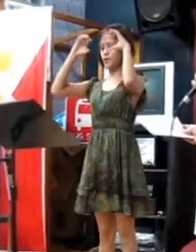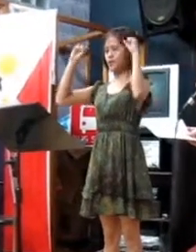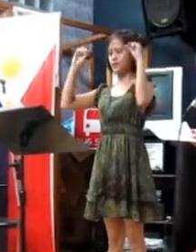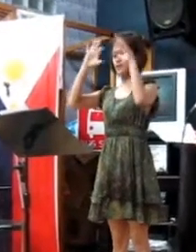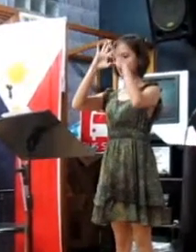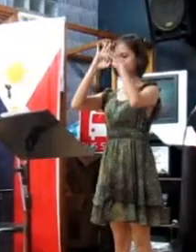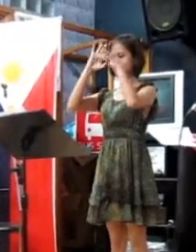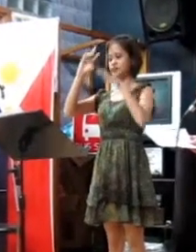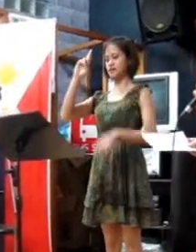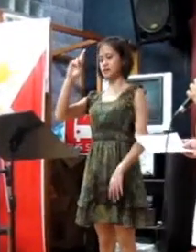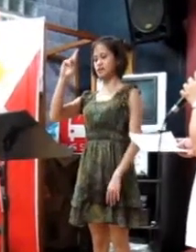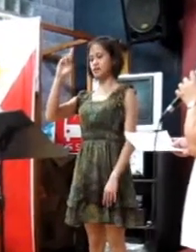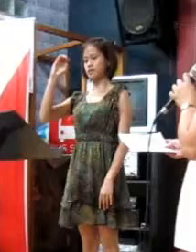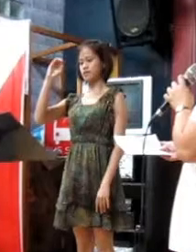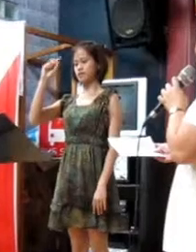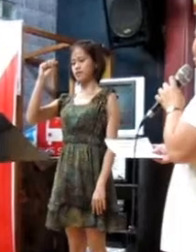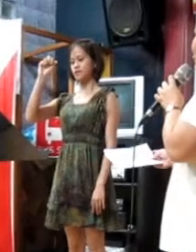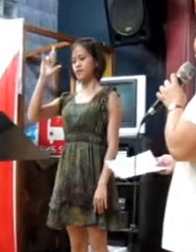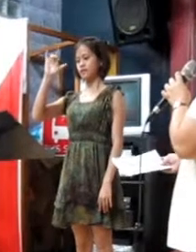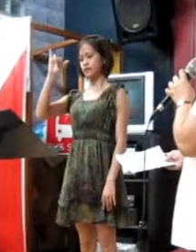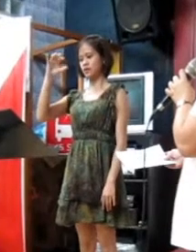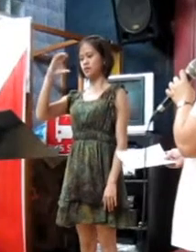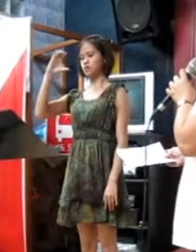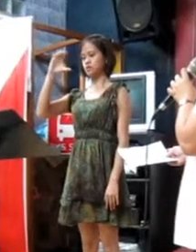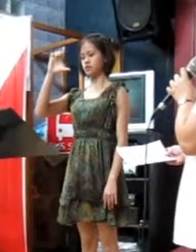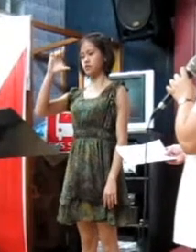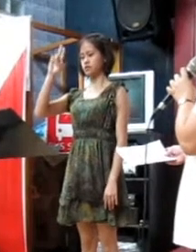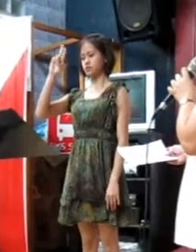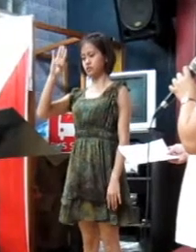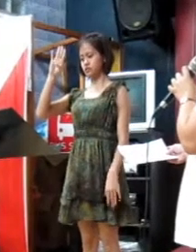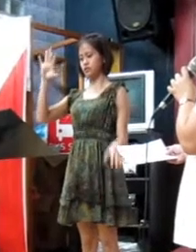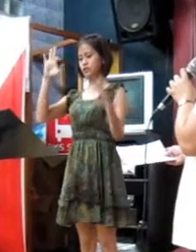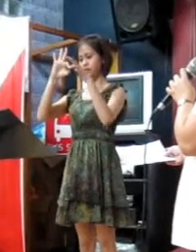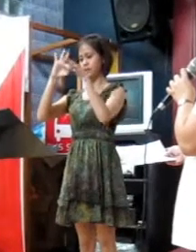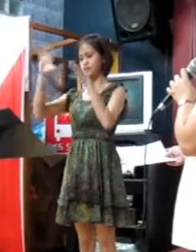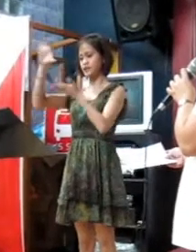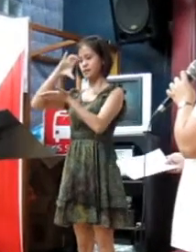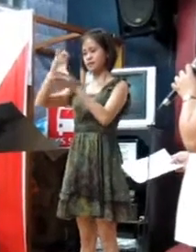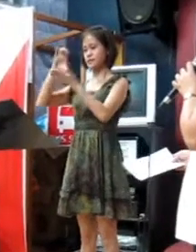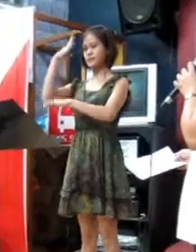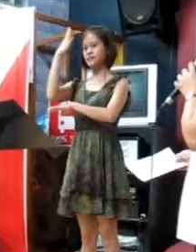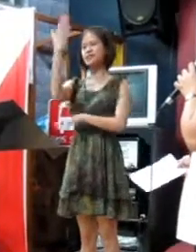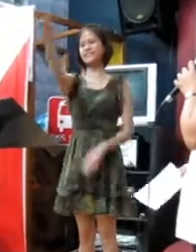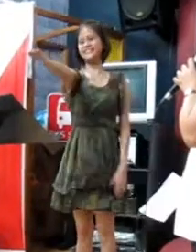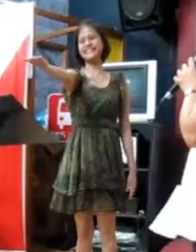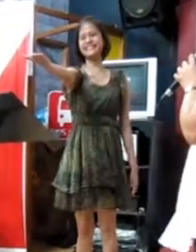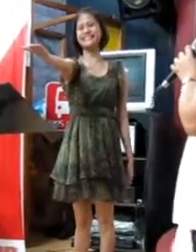to Sir Mario Cho, President of Rotary Club of Central Butuan,